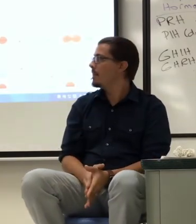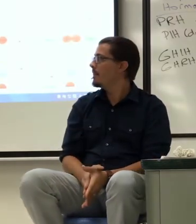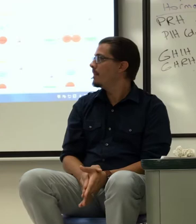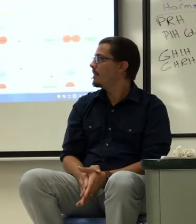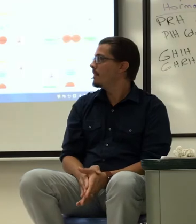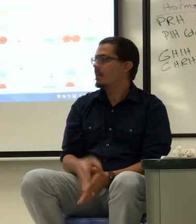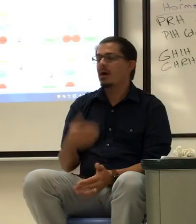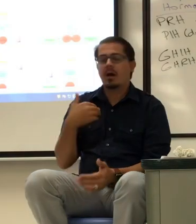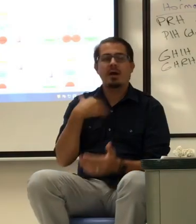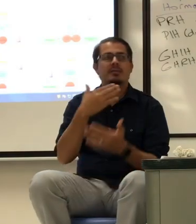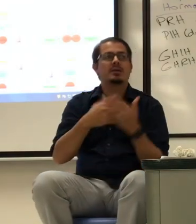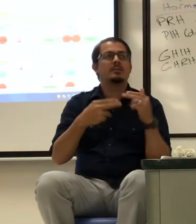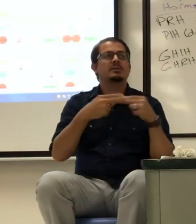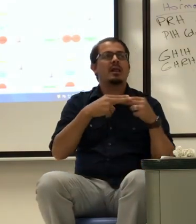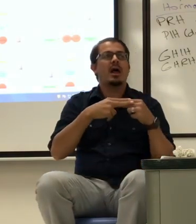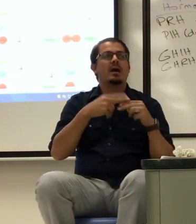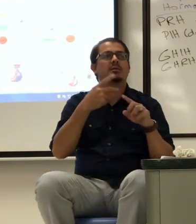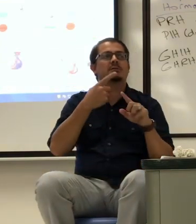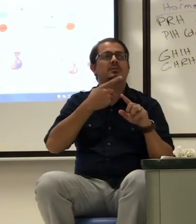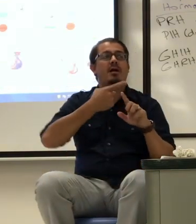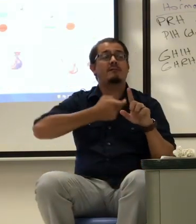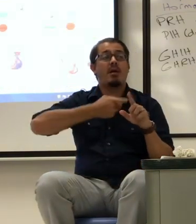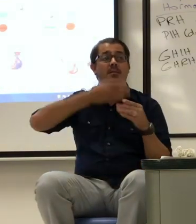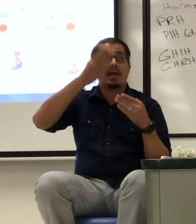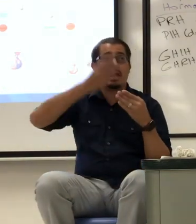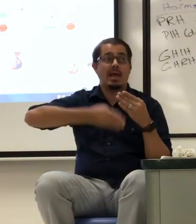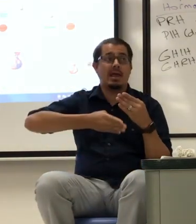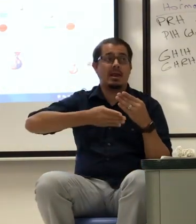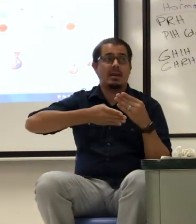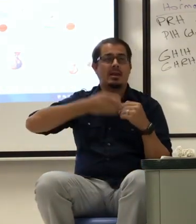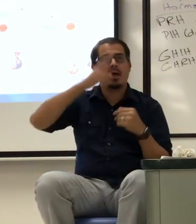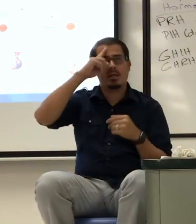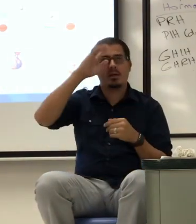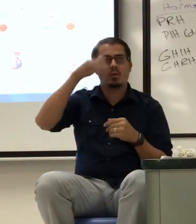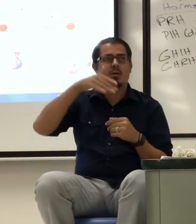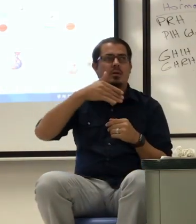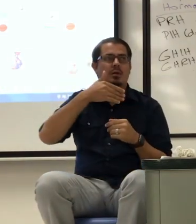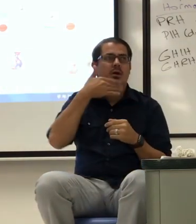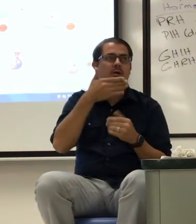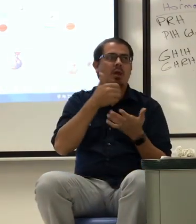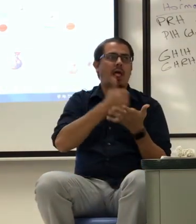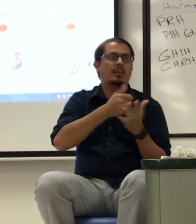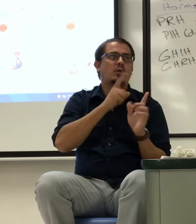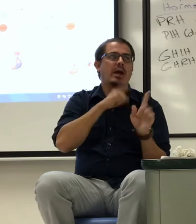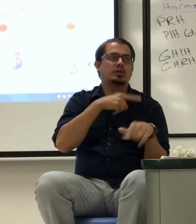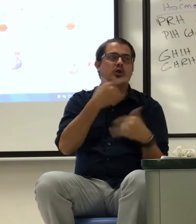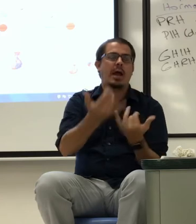I have some slides at the end that I think are good to answer now.